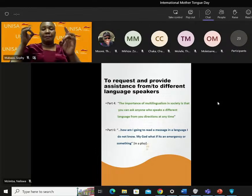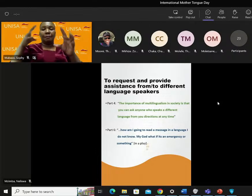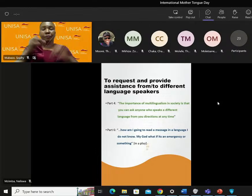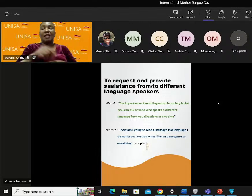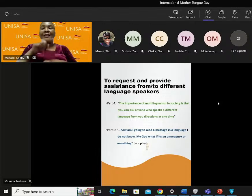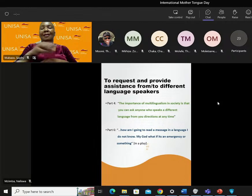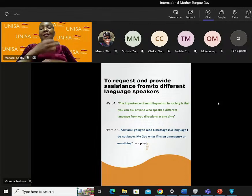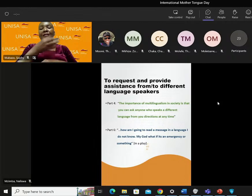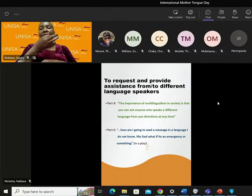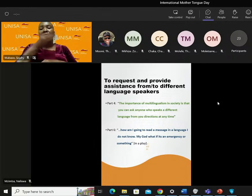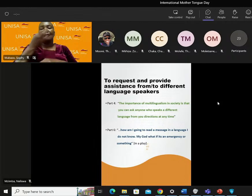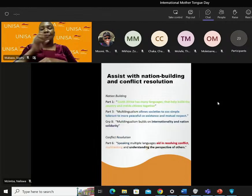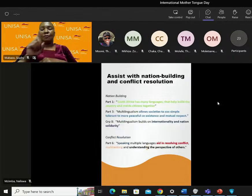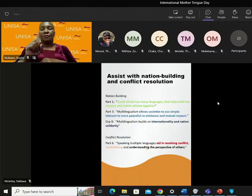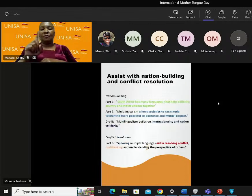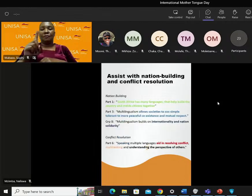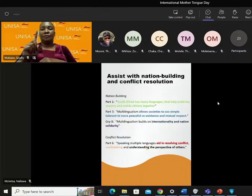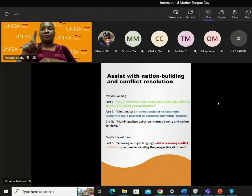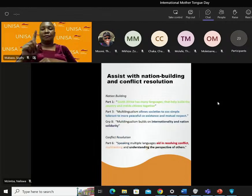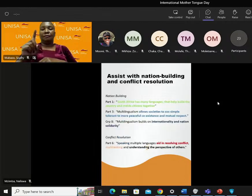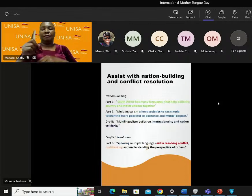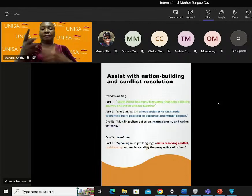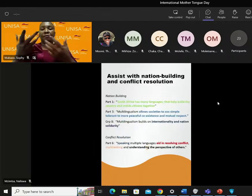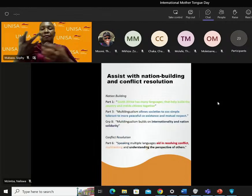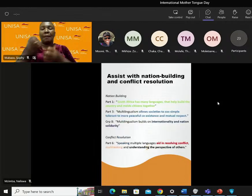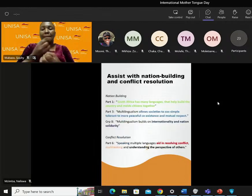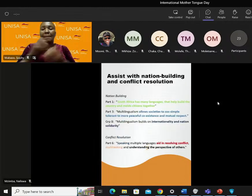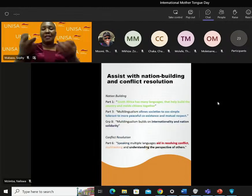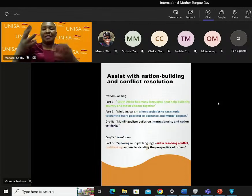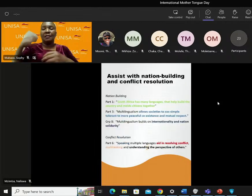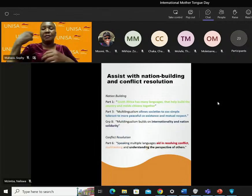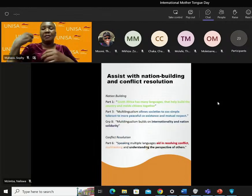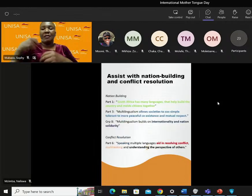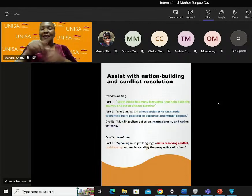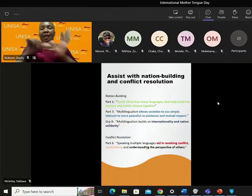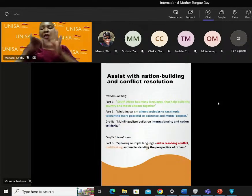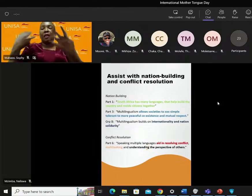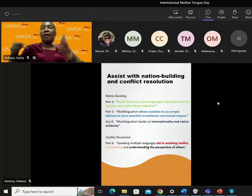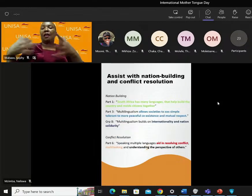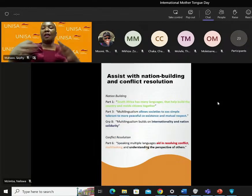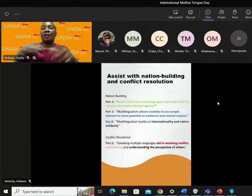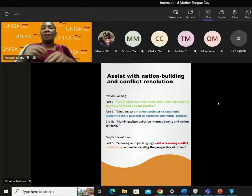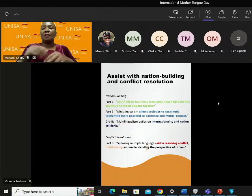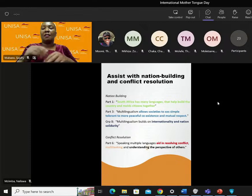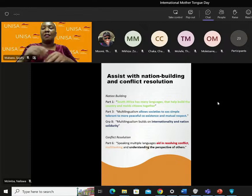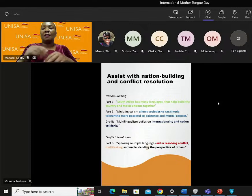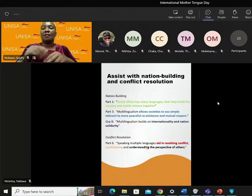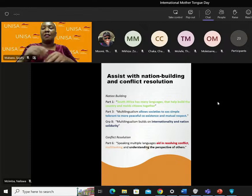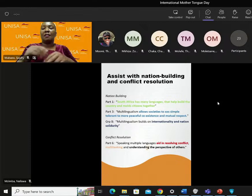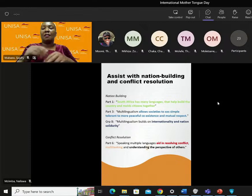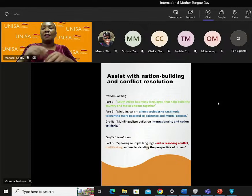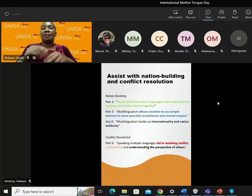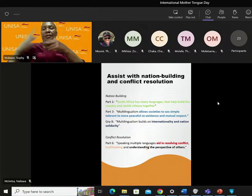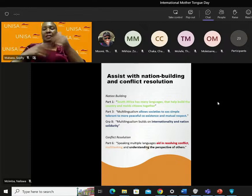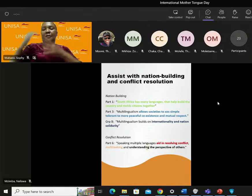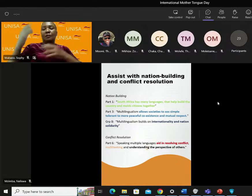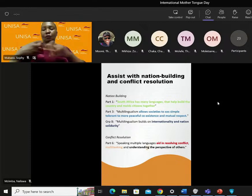also said that multilingualism is important for nation building and conflict